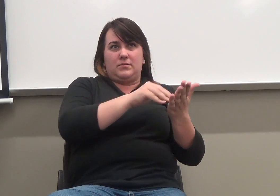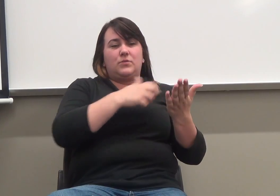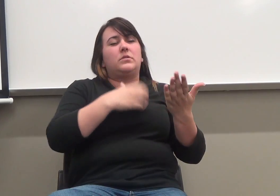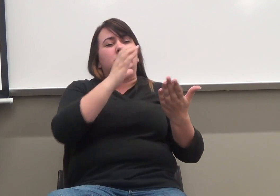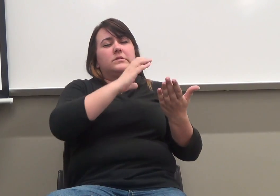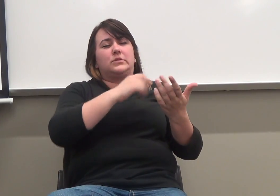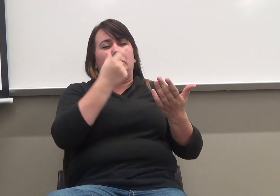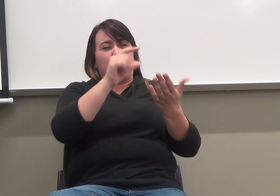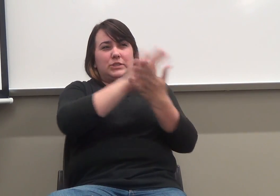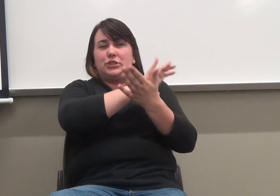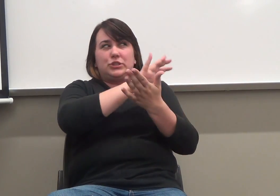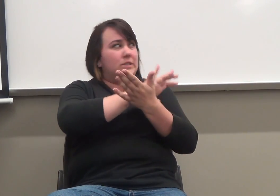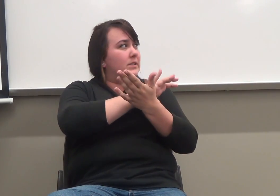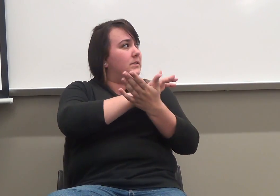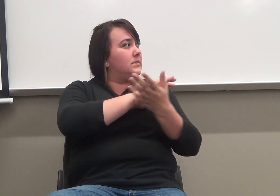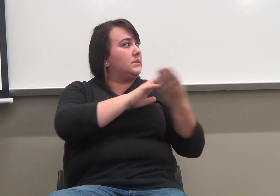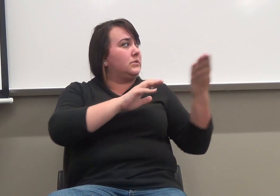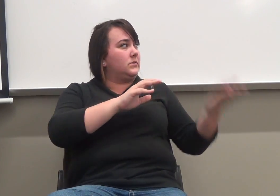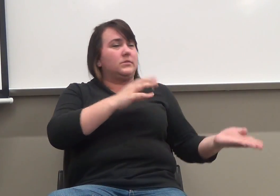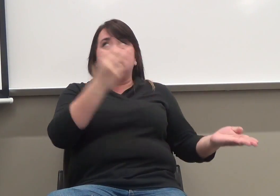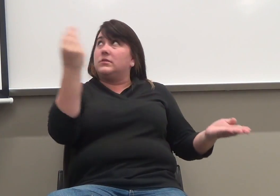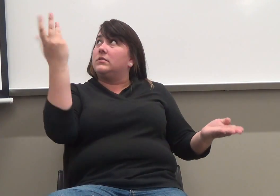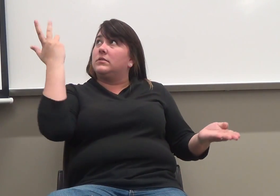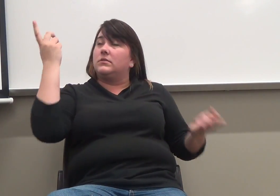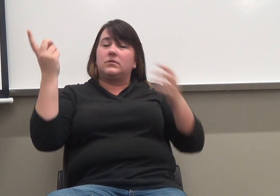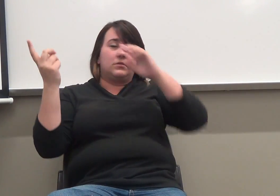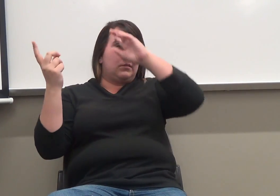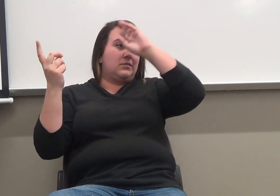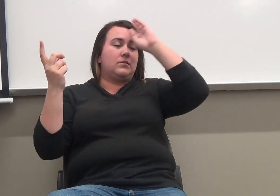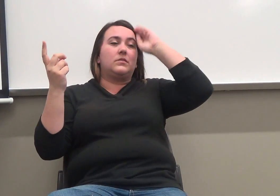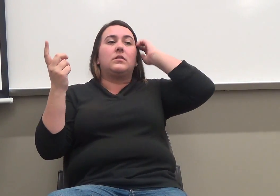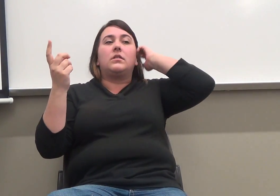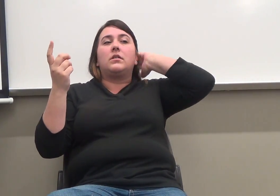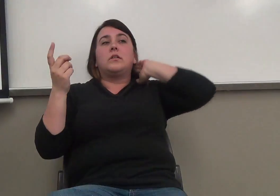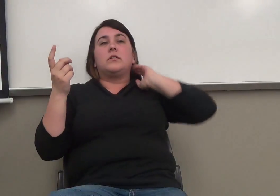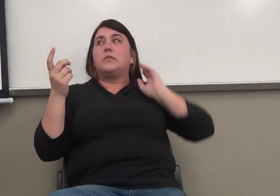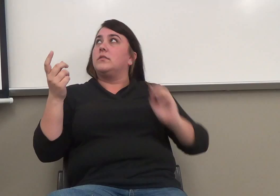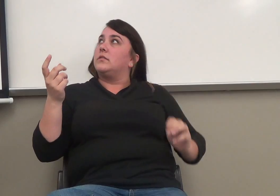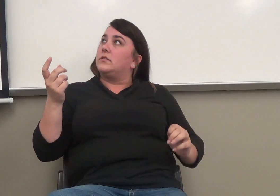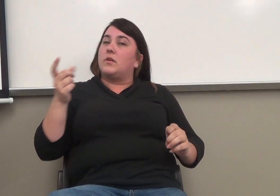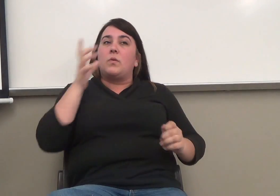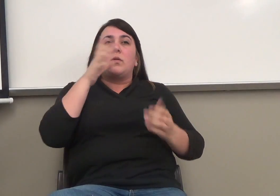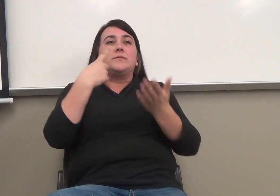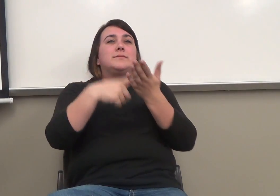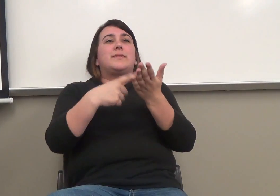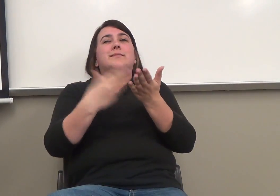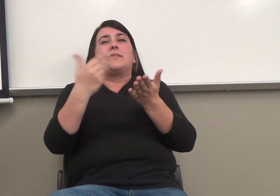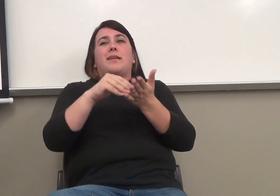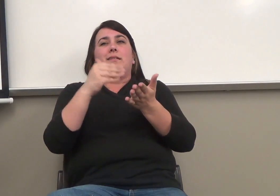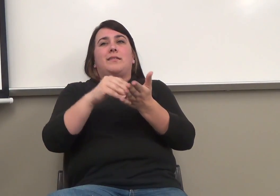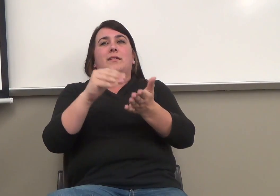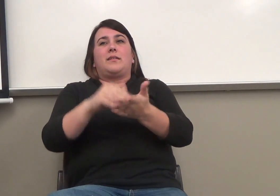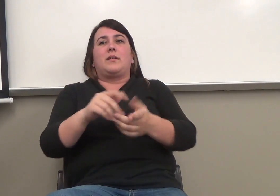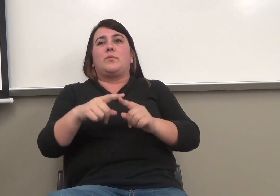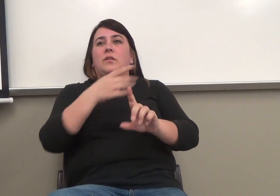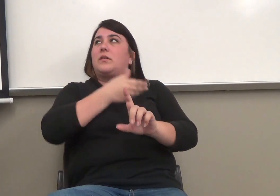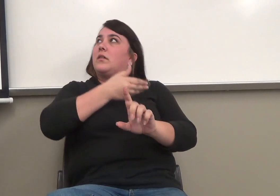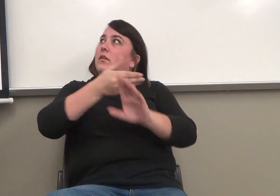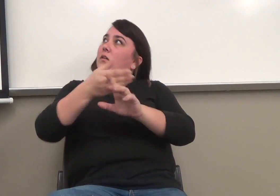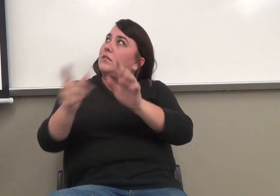is, we'll come back to some of this stuff as we got to it. And we are at one of the points where we need